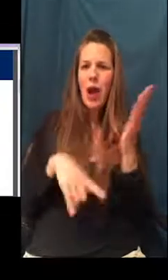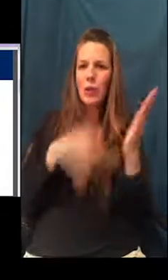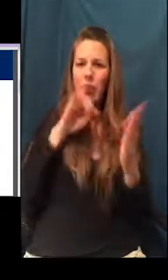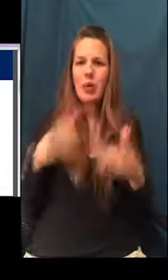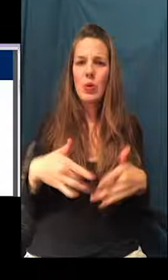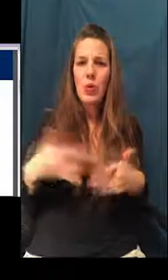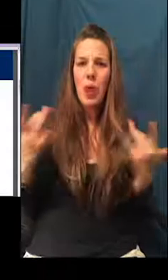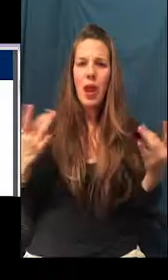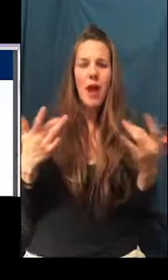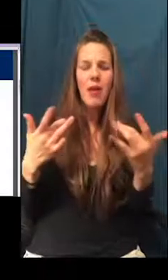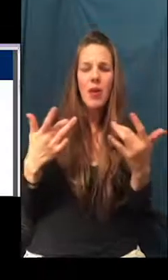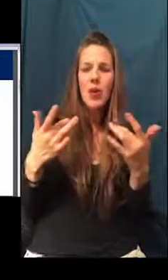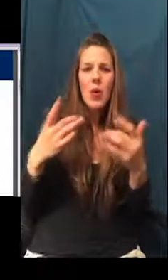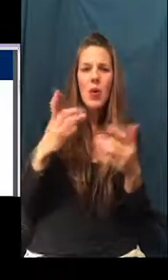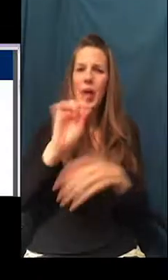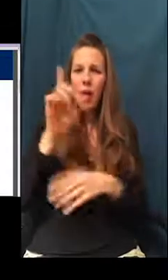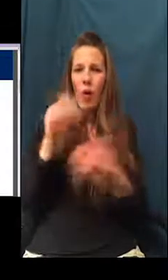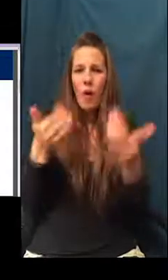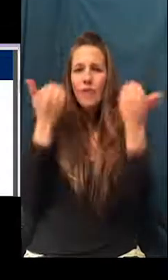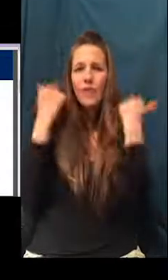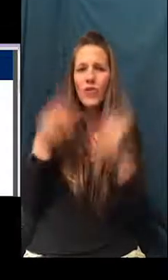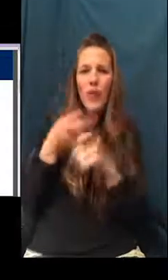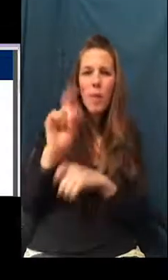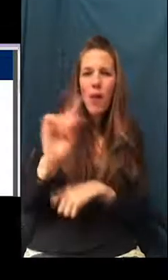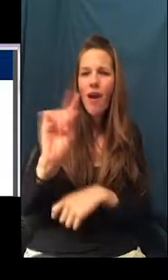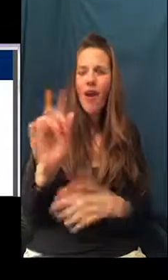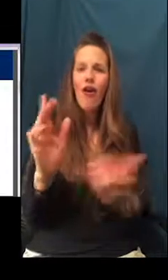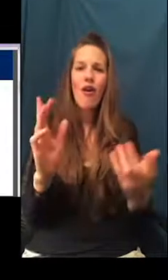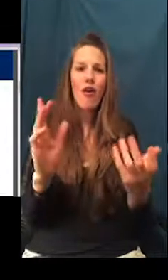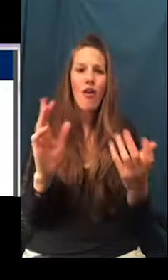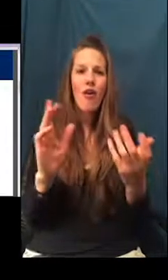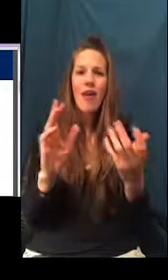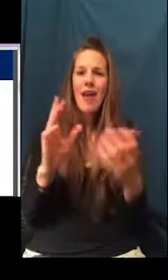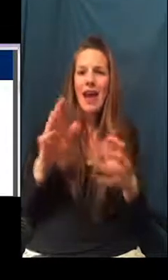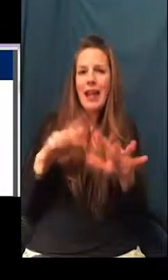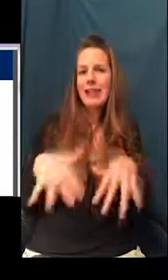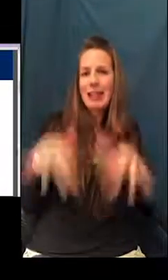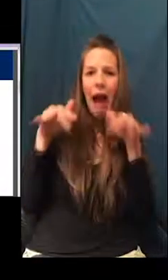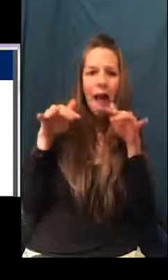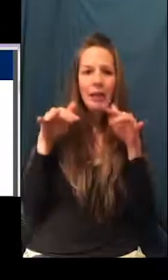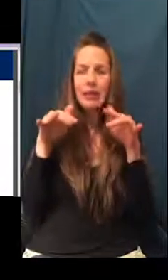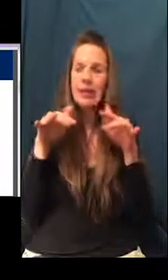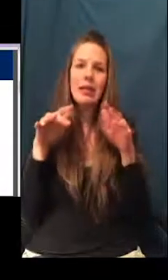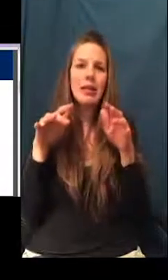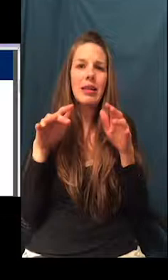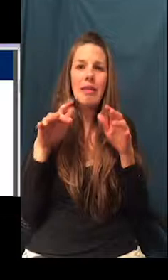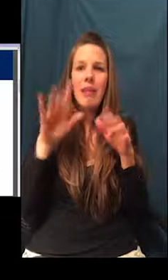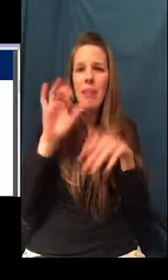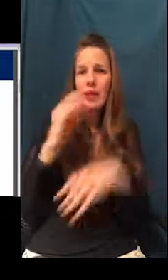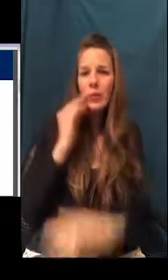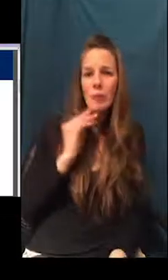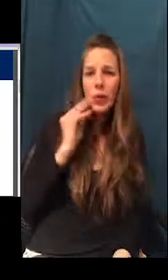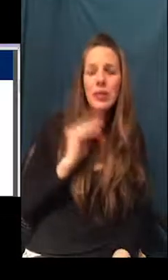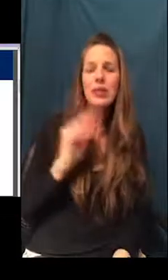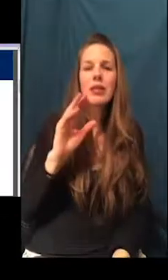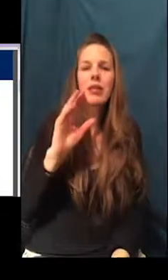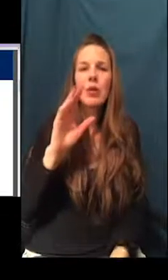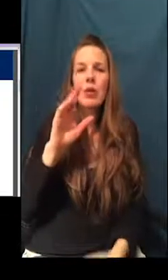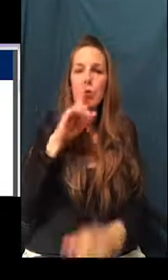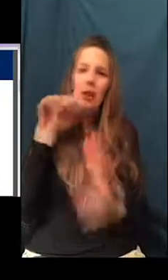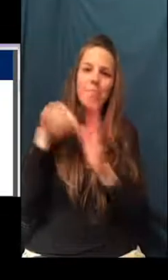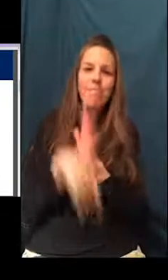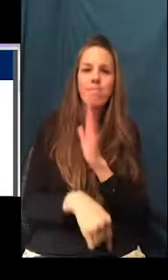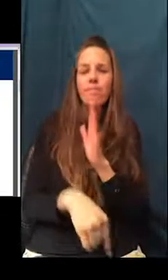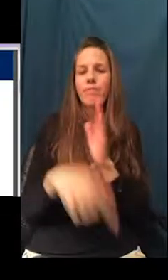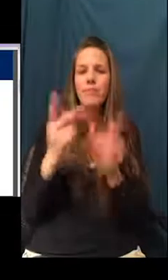really going on, where is the overwhelming feeling coming from, where's the anxiety that they may be experiencing, and getting to the root